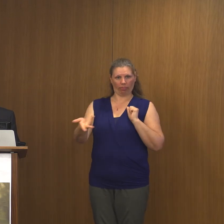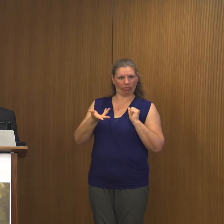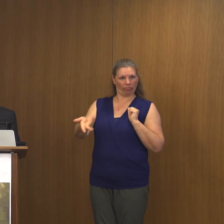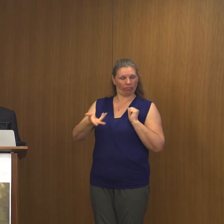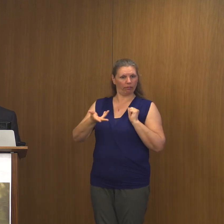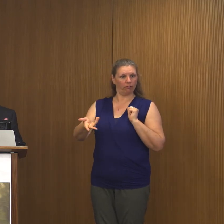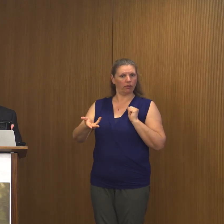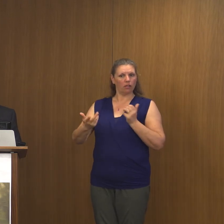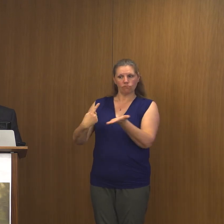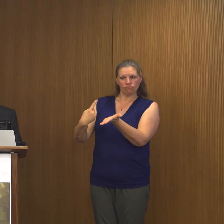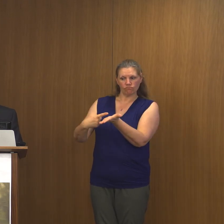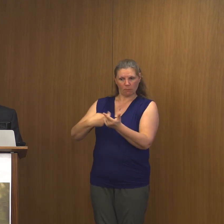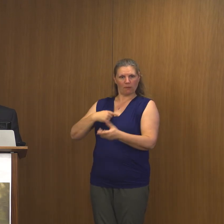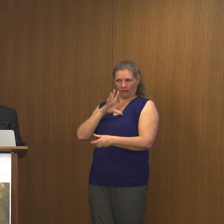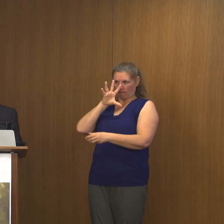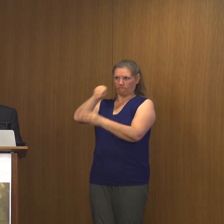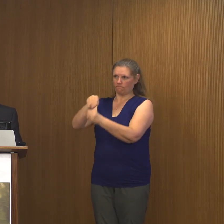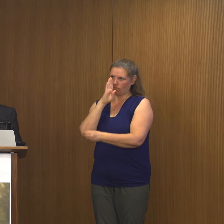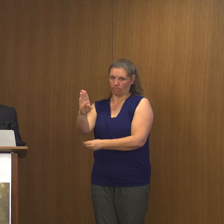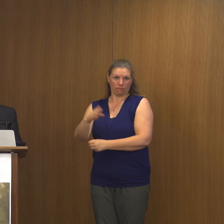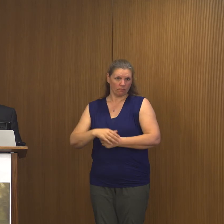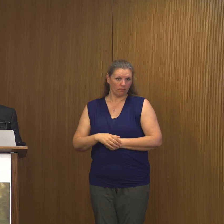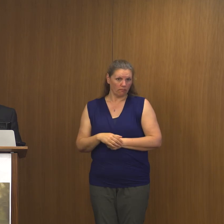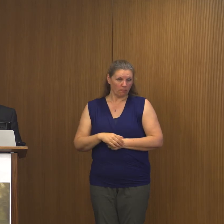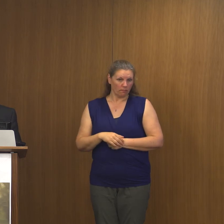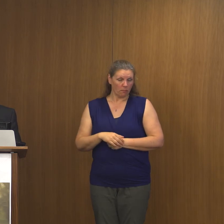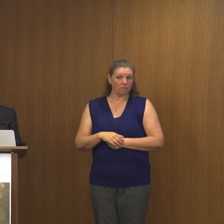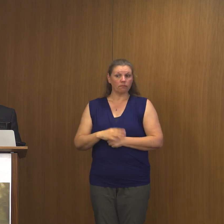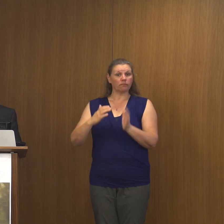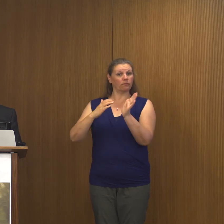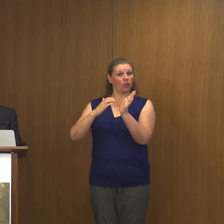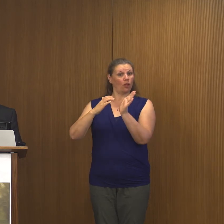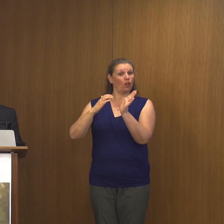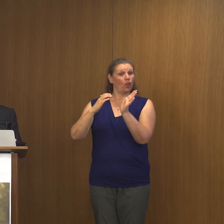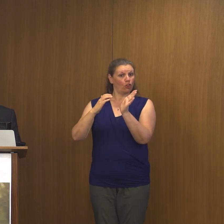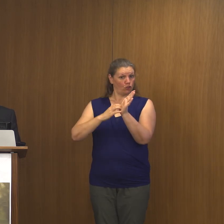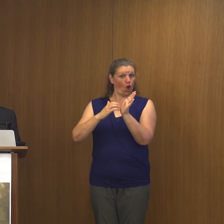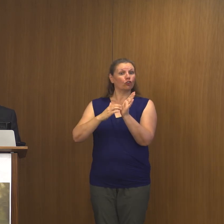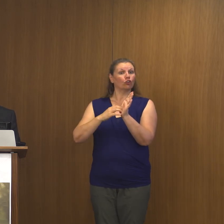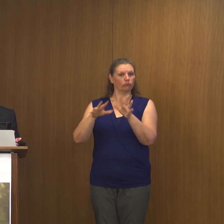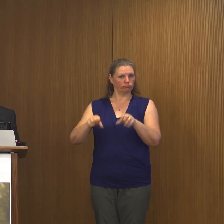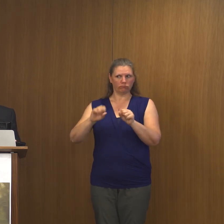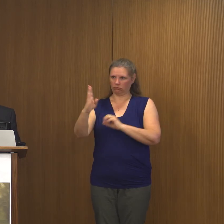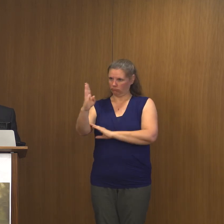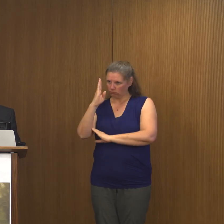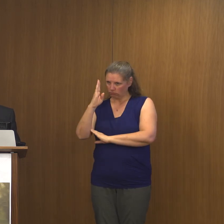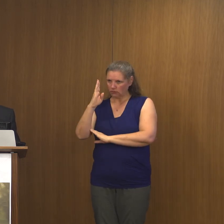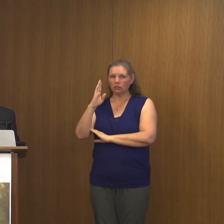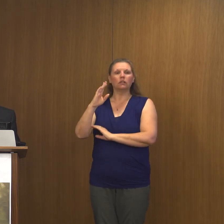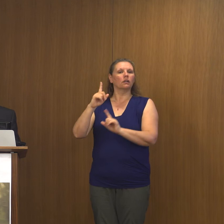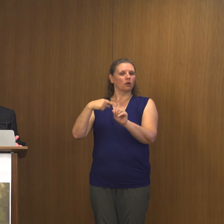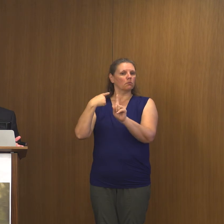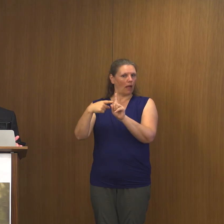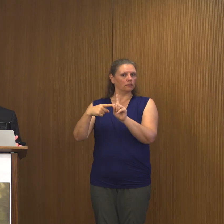health and have that direct interaction. Not only did the physicians start addressing me directly, but they often stepped in to provide a space for